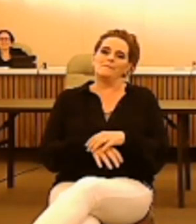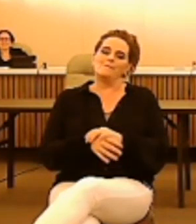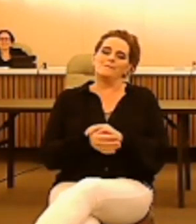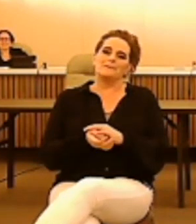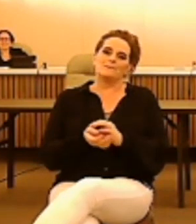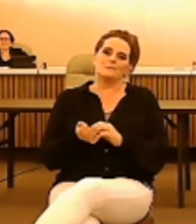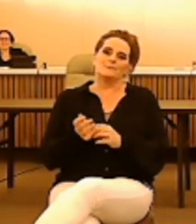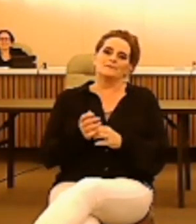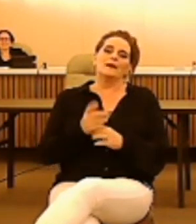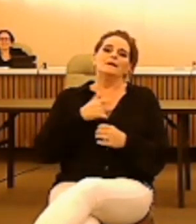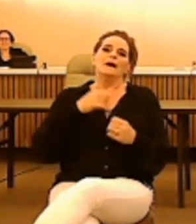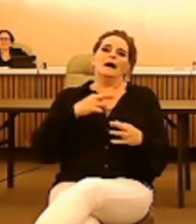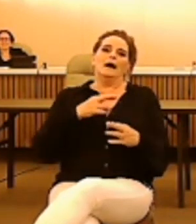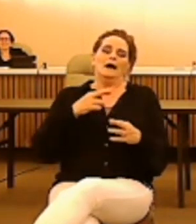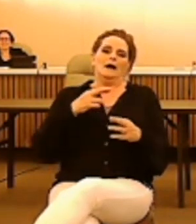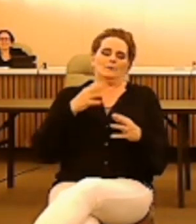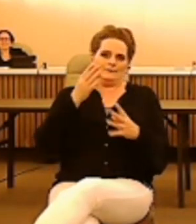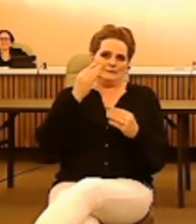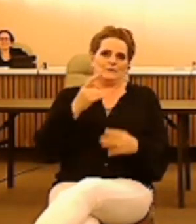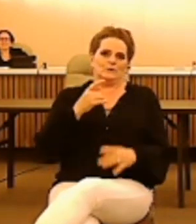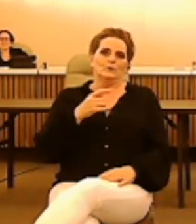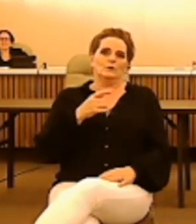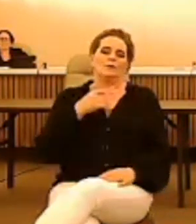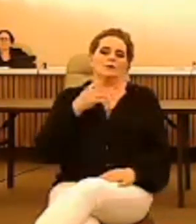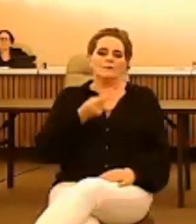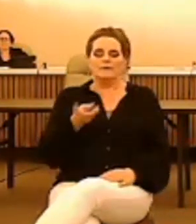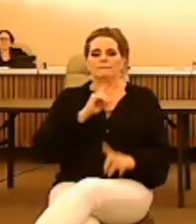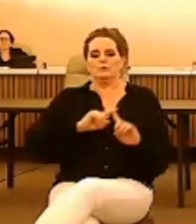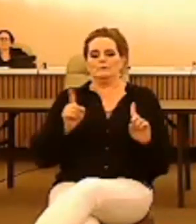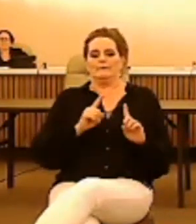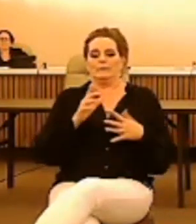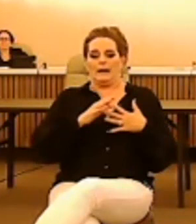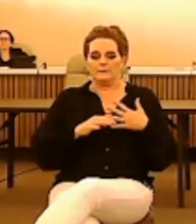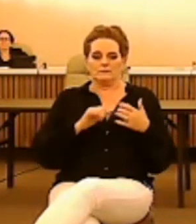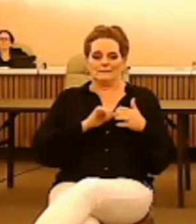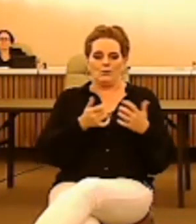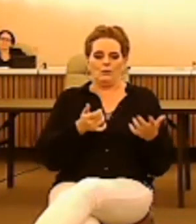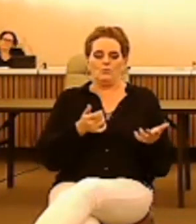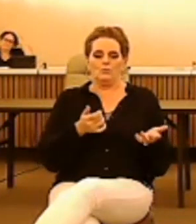sure. I just wanted to share, you had said there's a few different options for how you guys may